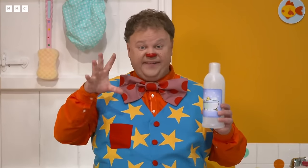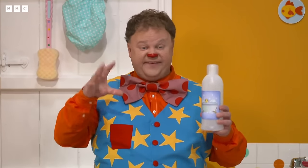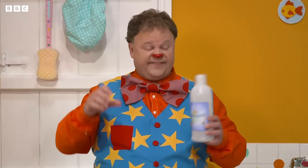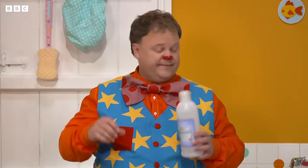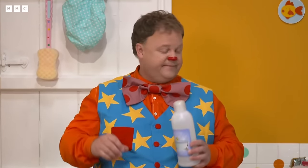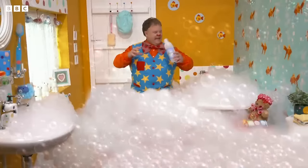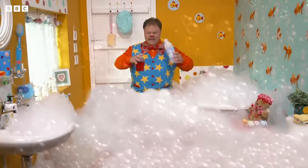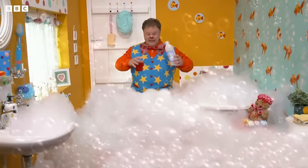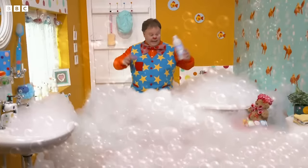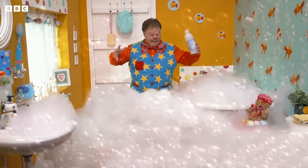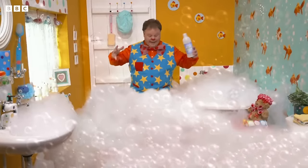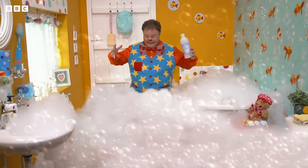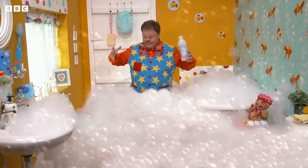bubbles?